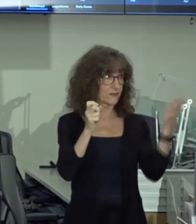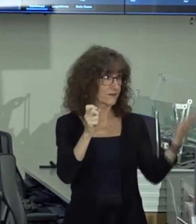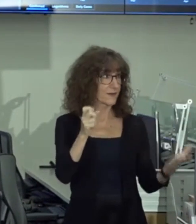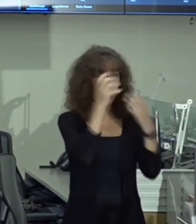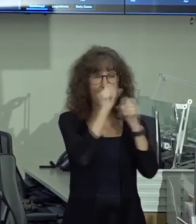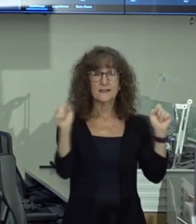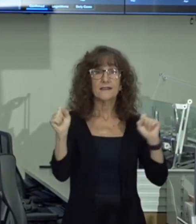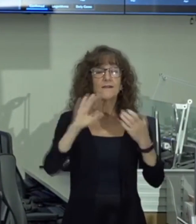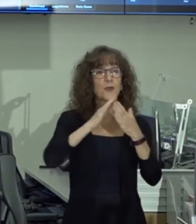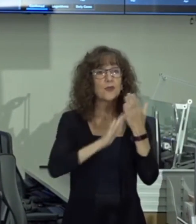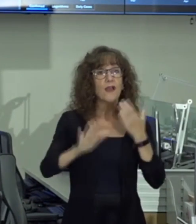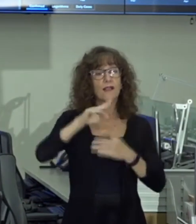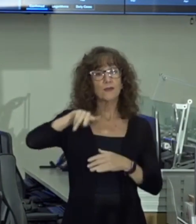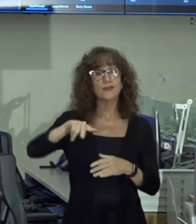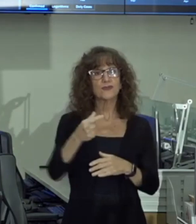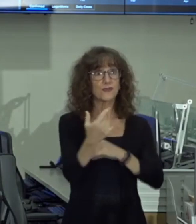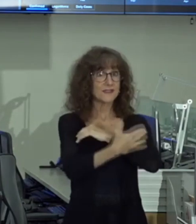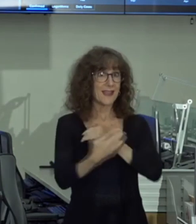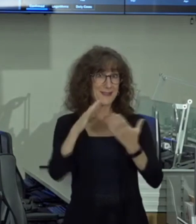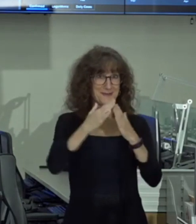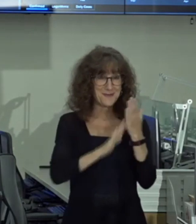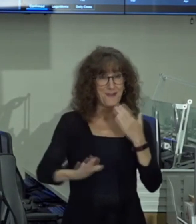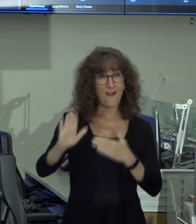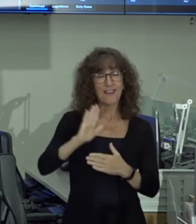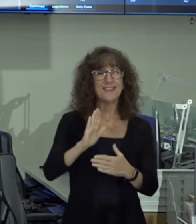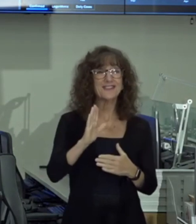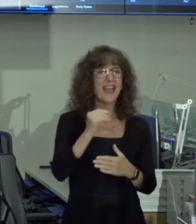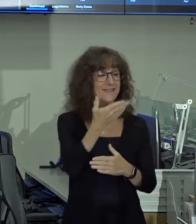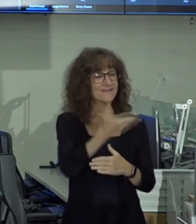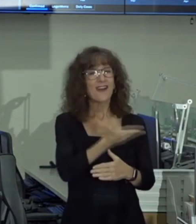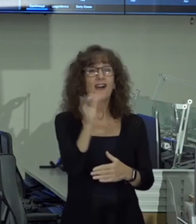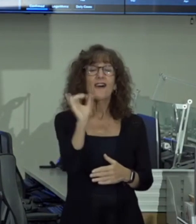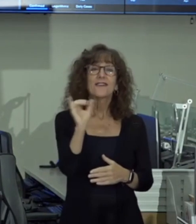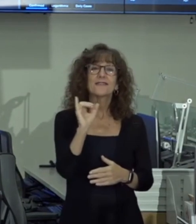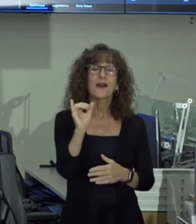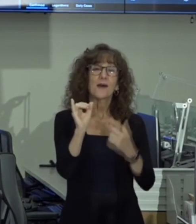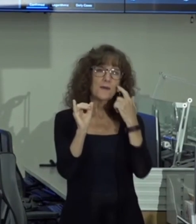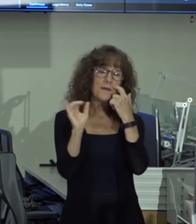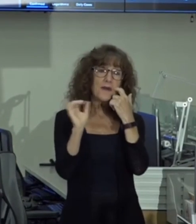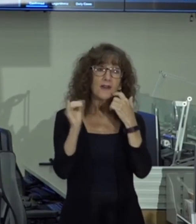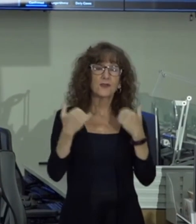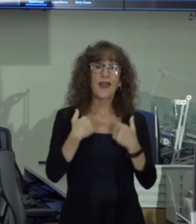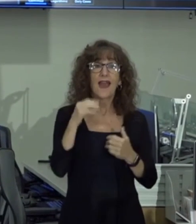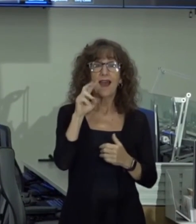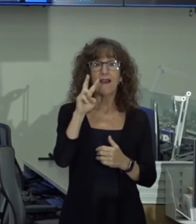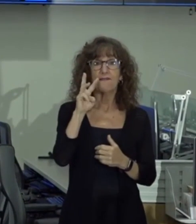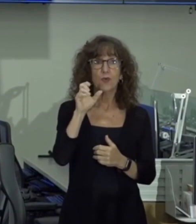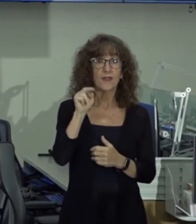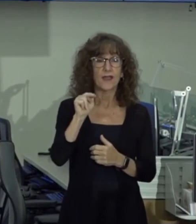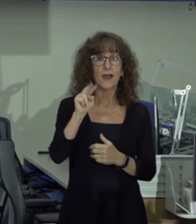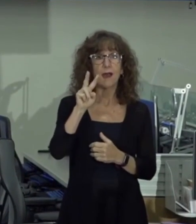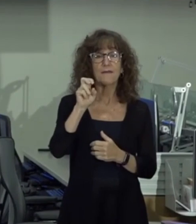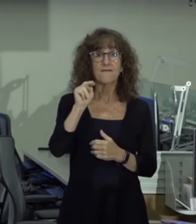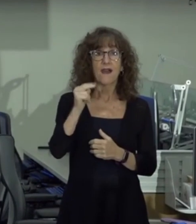our community college, Prince George's County Community College, and who is also, we are also joined by Mr. William Vaughn, Haney,